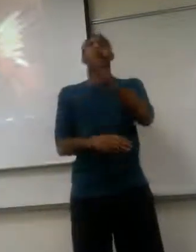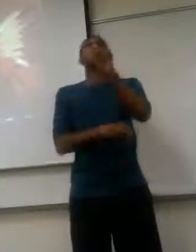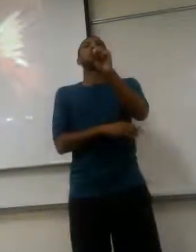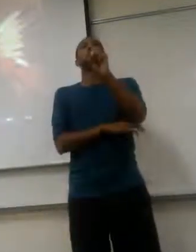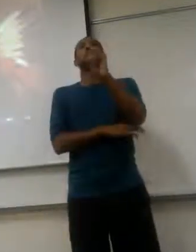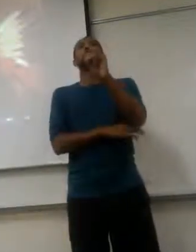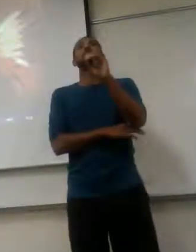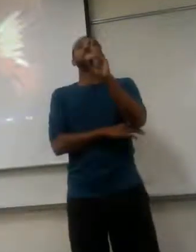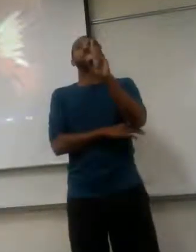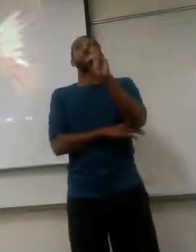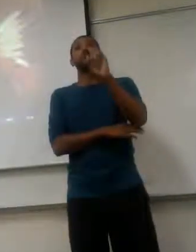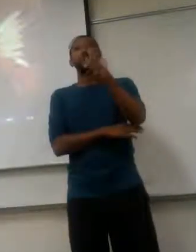leader to my people as well.